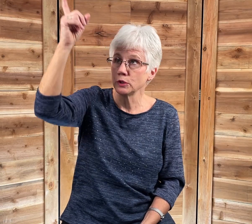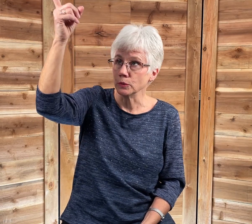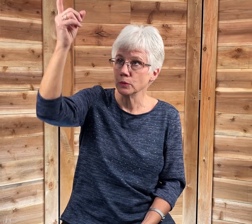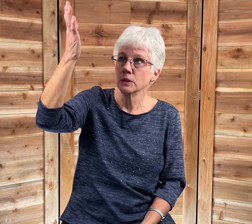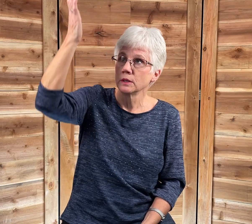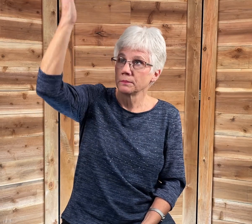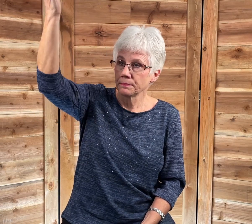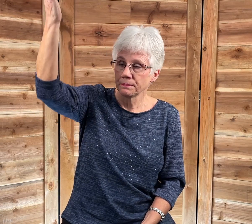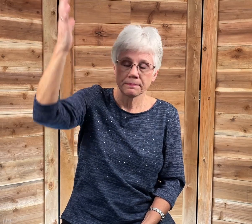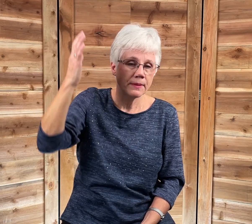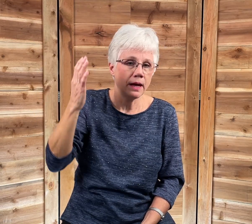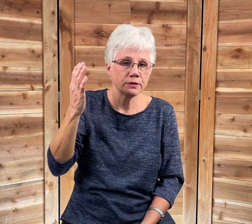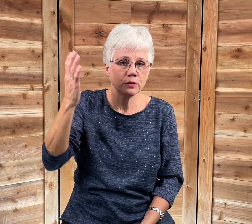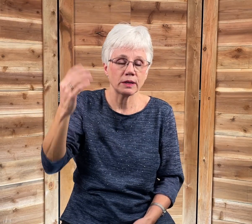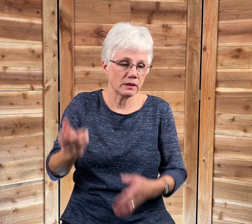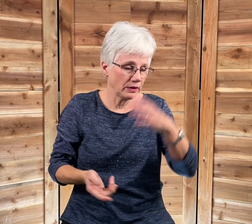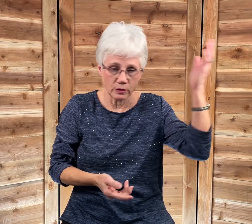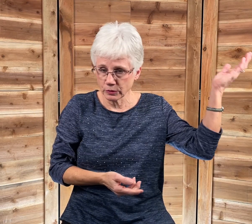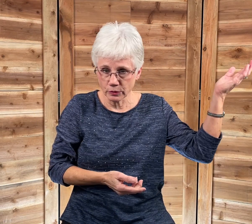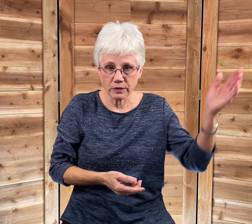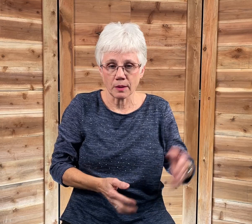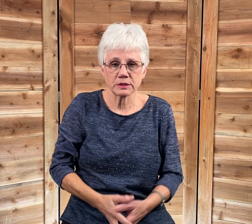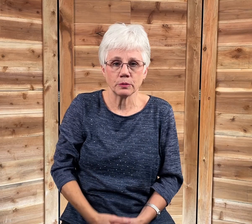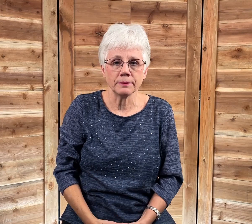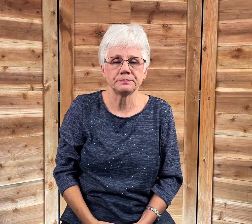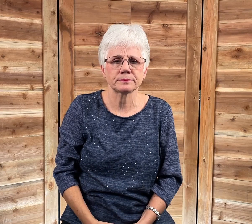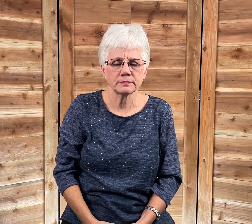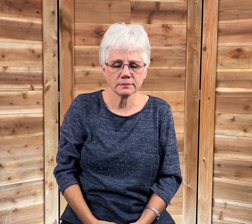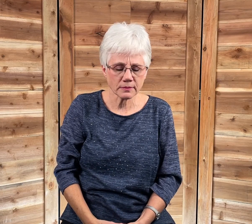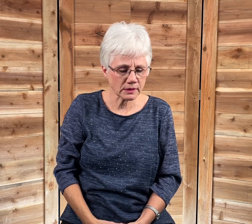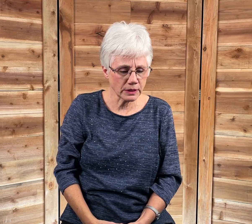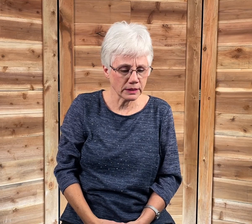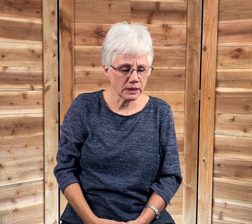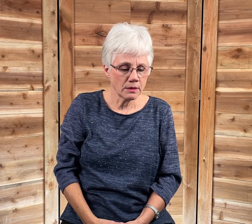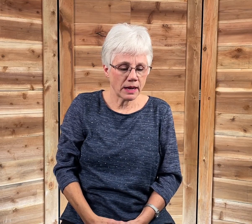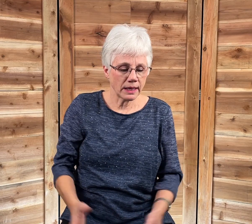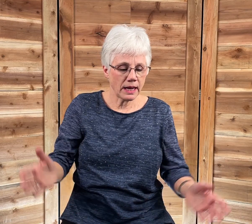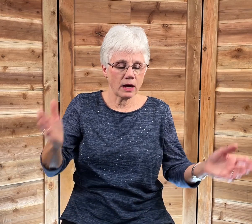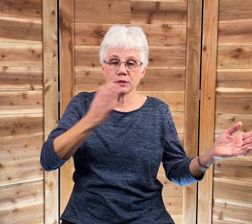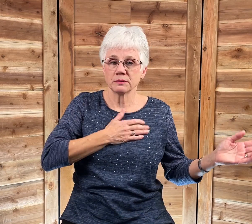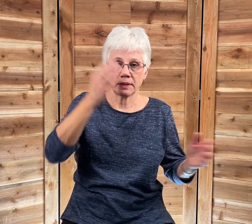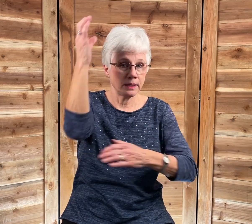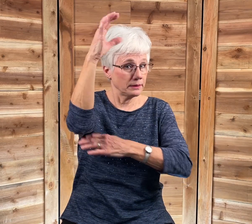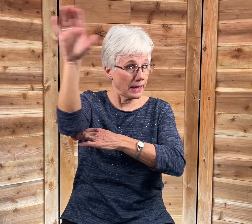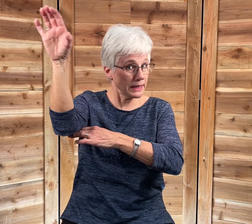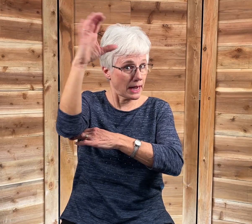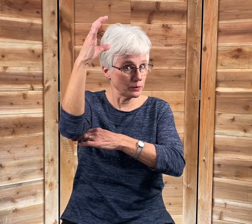So you and to the right. A left-hander would do it the opposite way. Okay, my lighthouse,